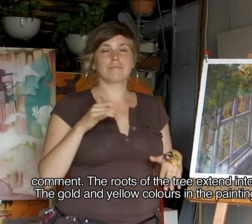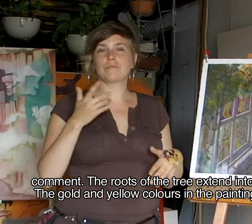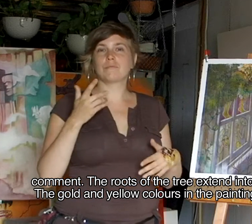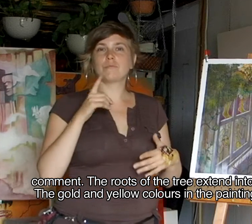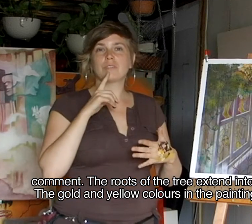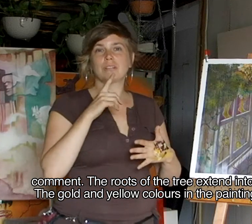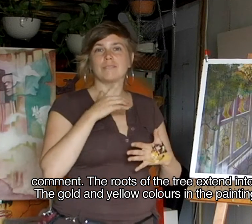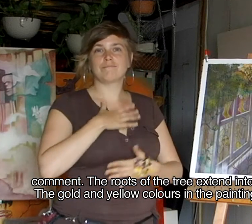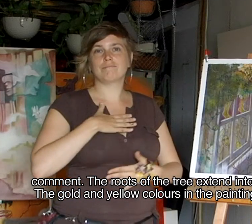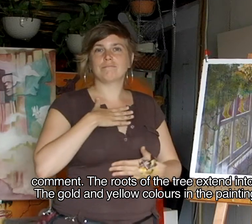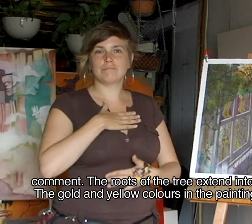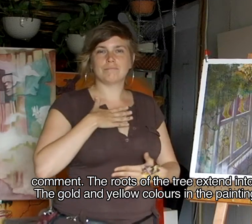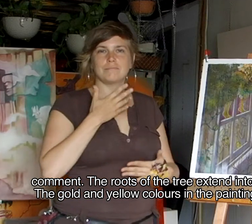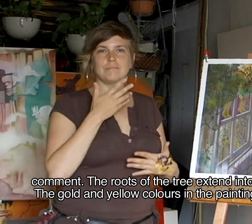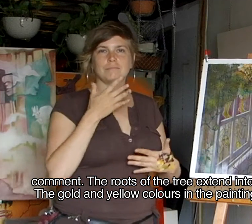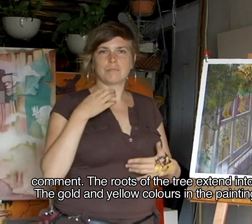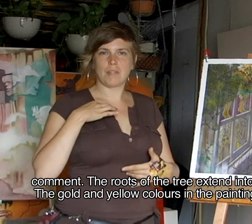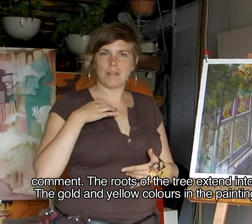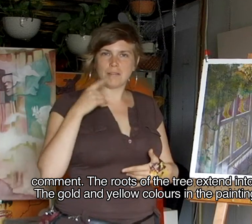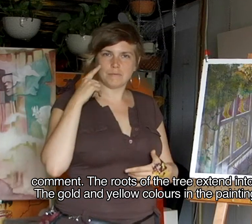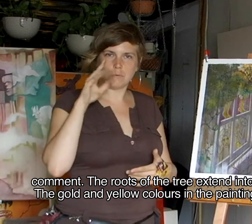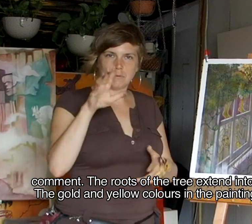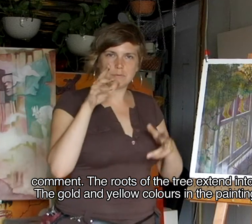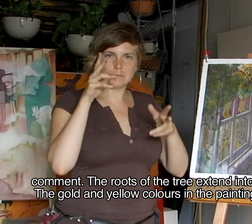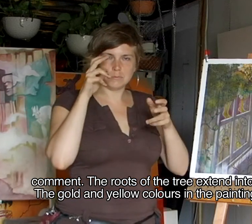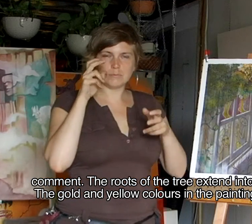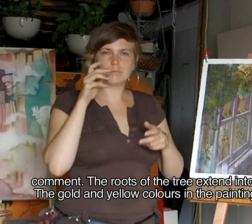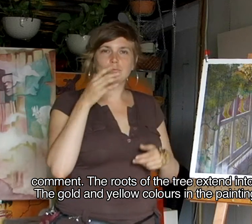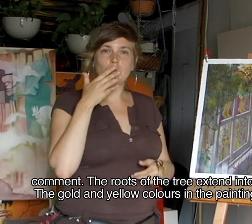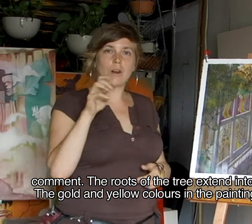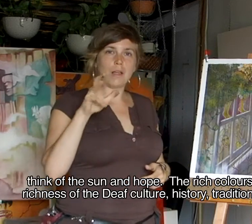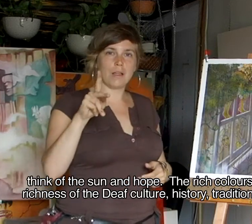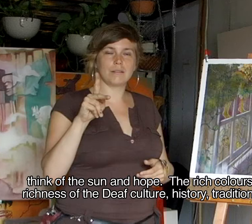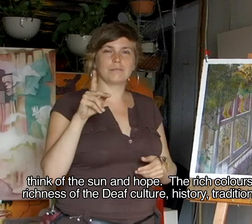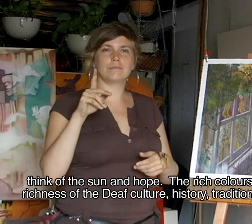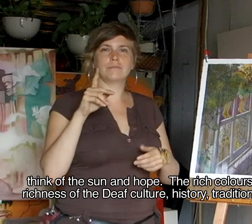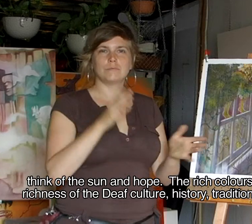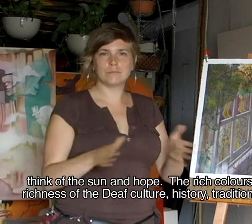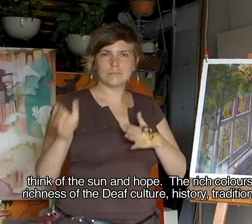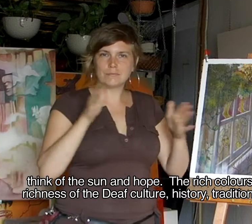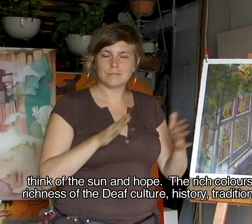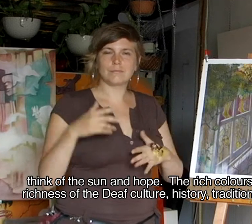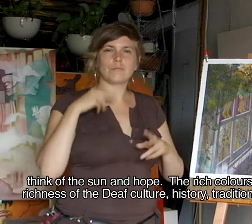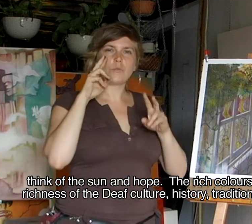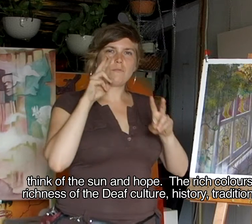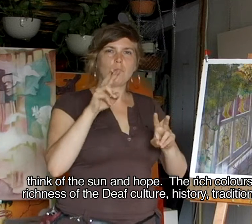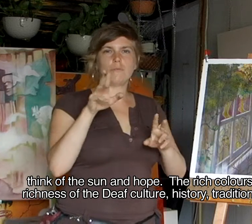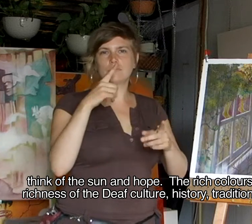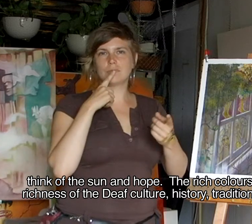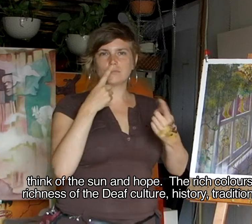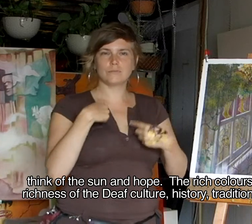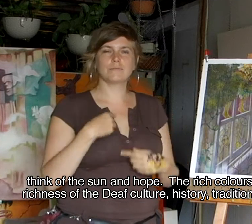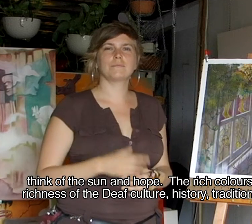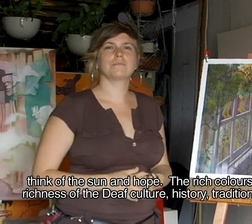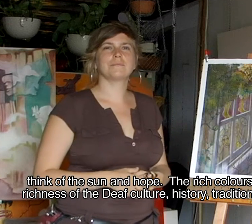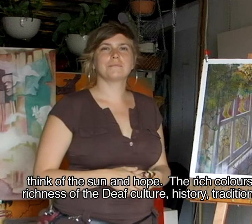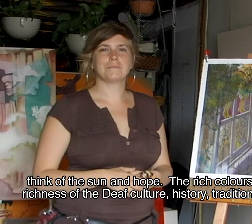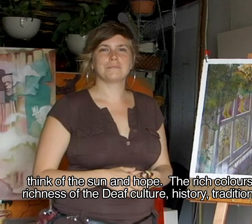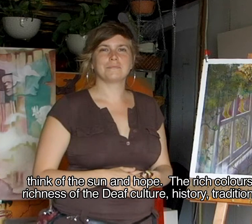tree extend into the water. The gold and yellow colors in the painting make us think of the